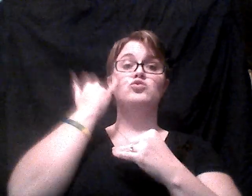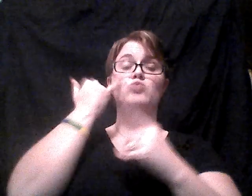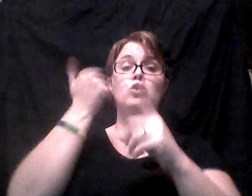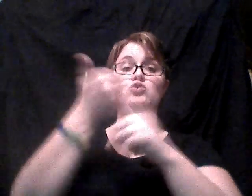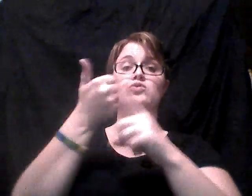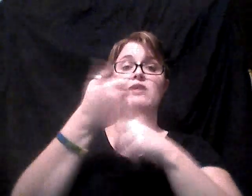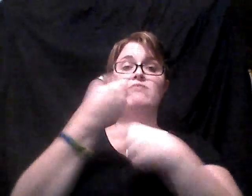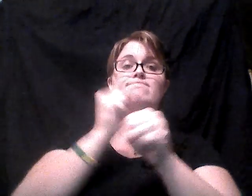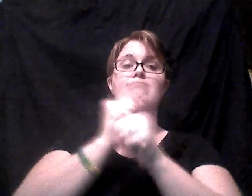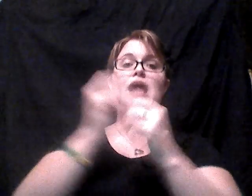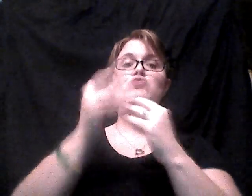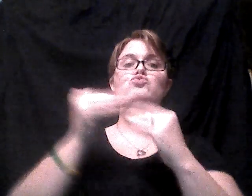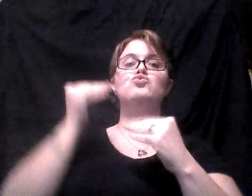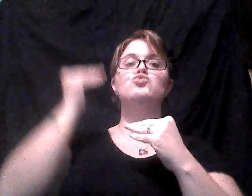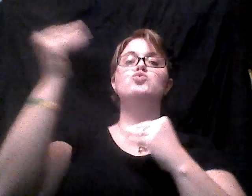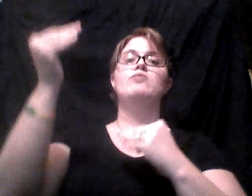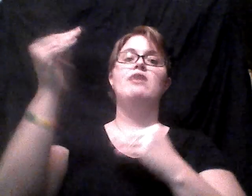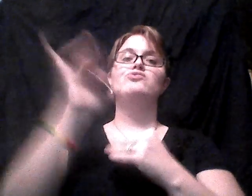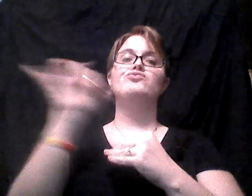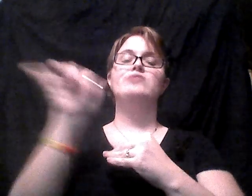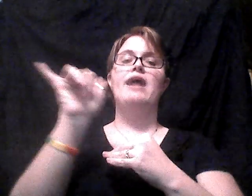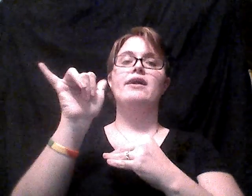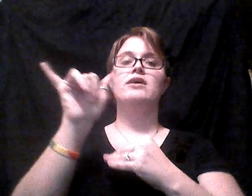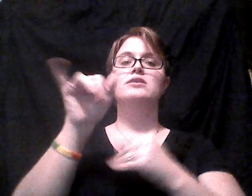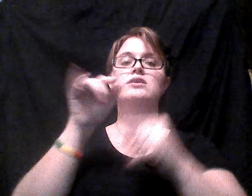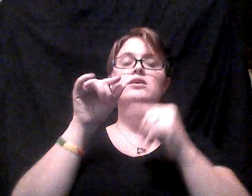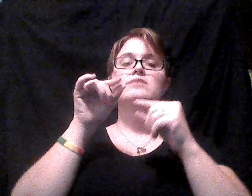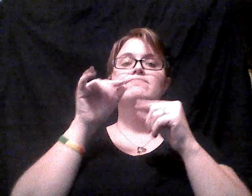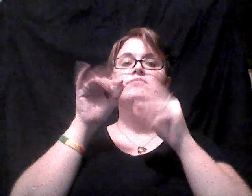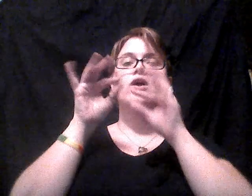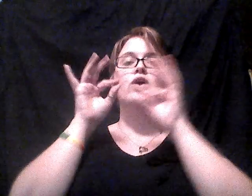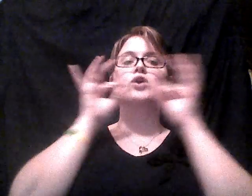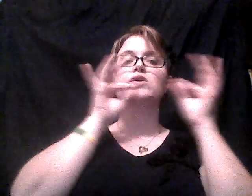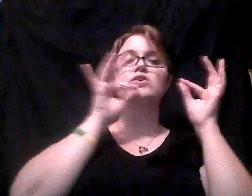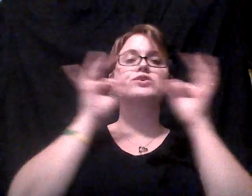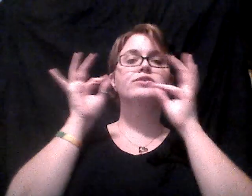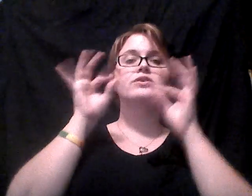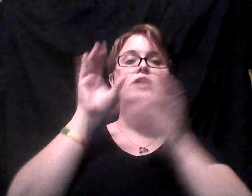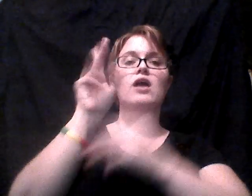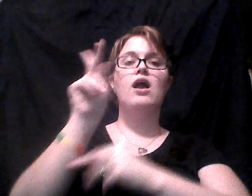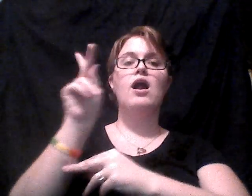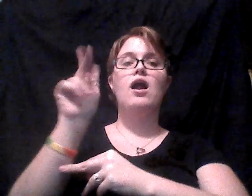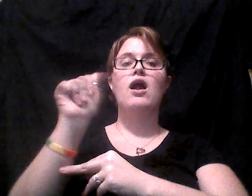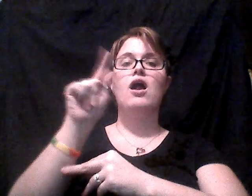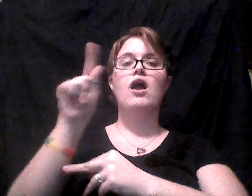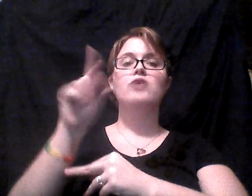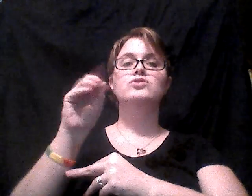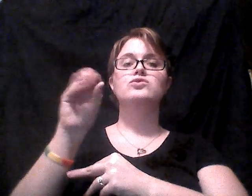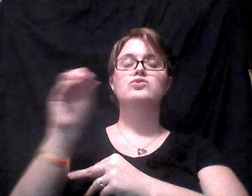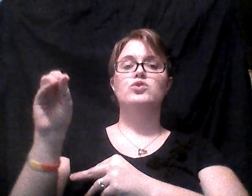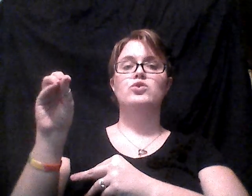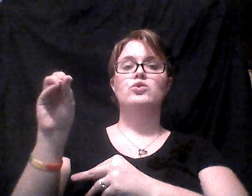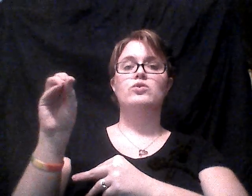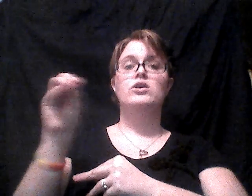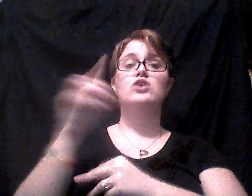say you make kazoos, right? If you only make a certain amount of kazoos, and maybe the guy who lives in California, the other kazoo competitor, only